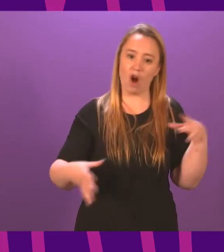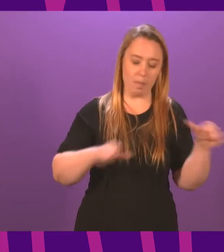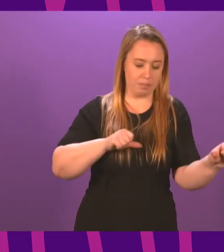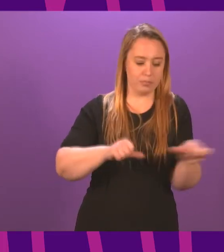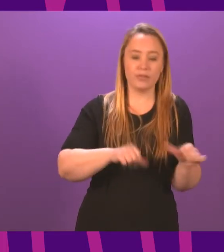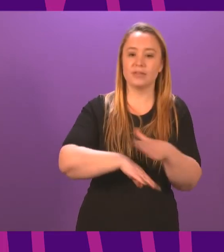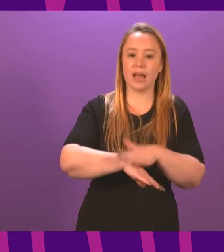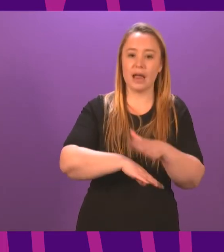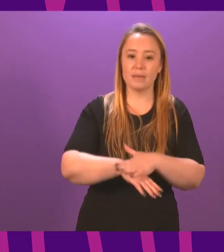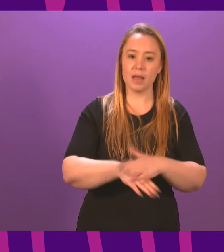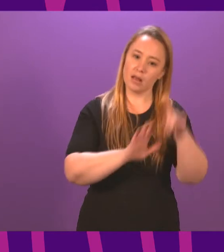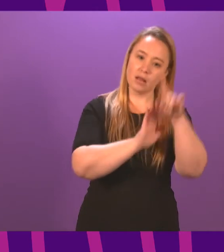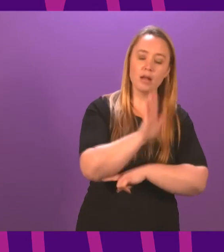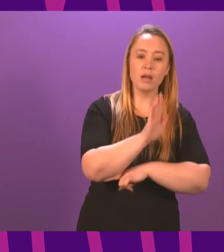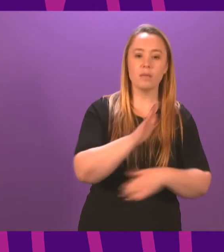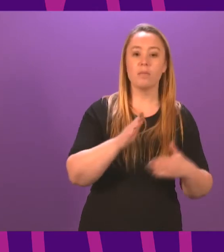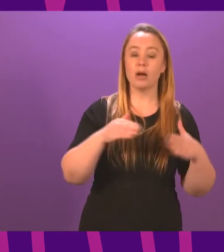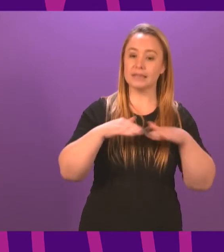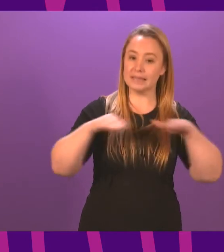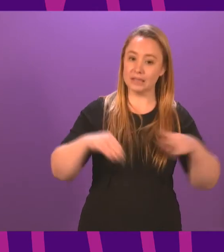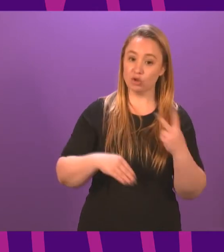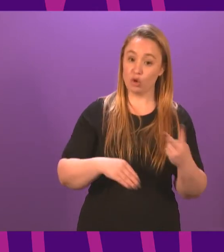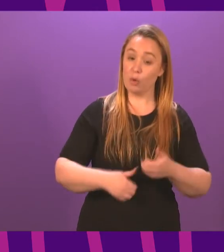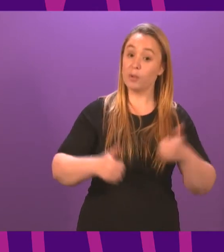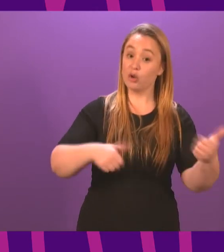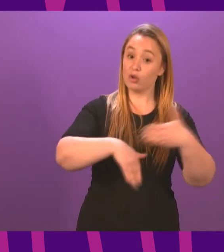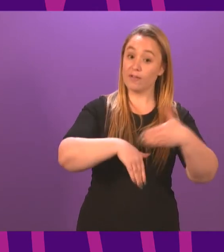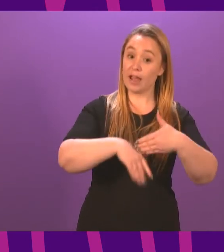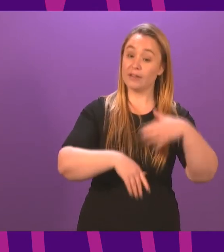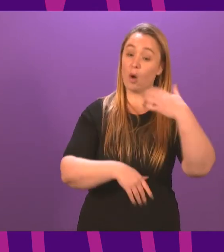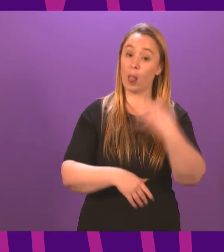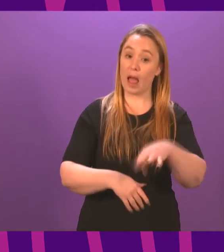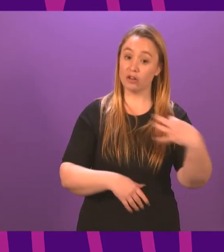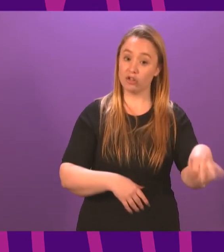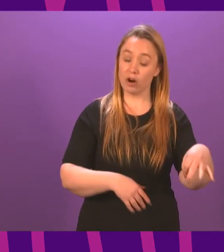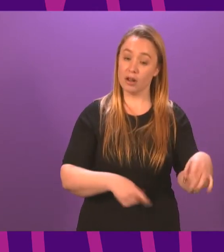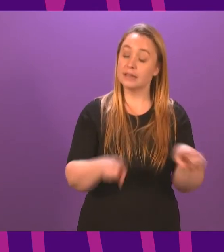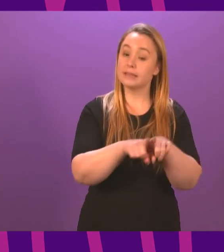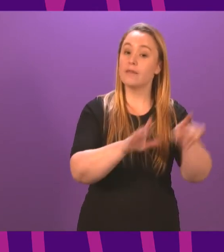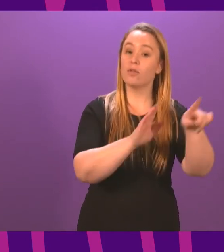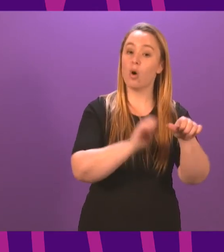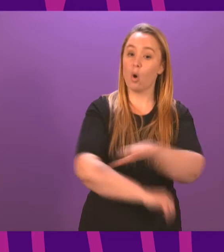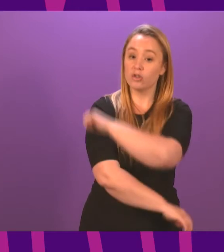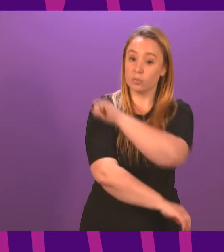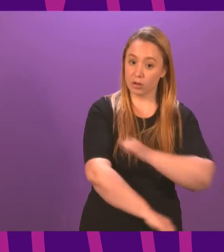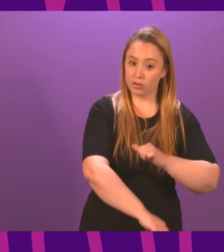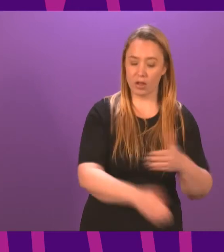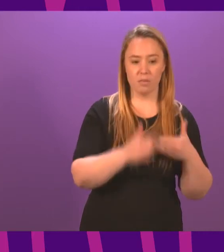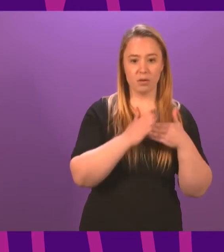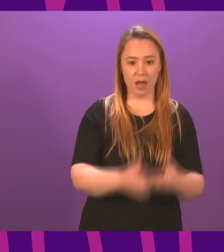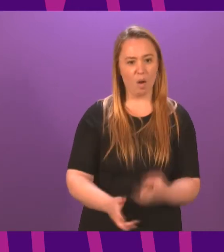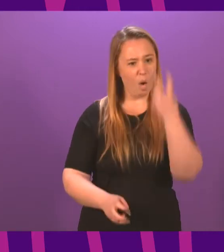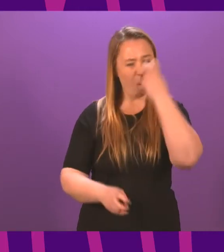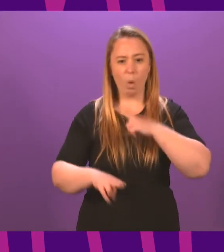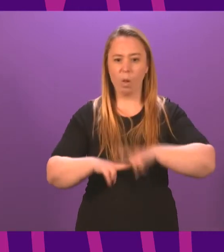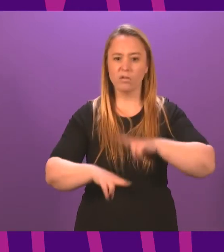despite adherence to the restrictions having had a positive effect in Lanarkshire, including in our hospitals, we are being put into even more draconian